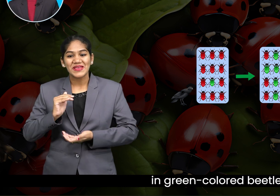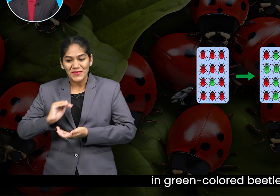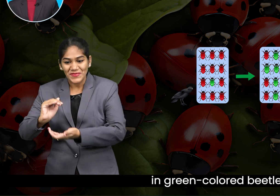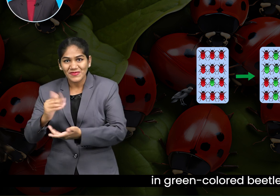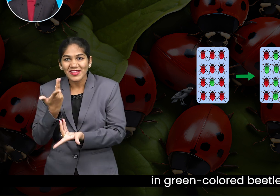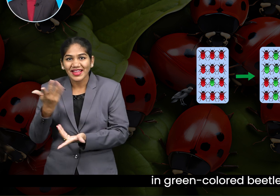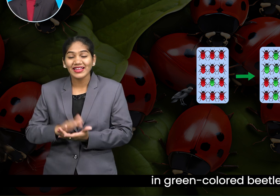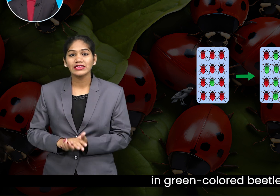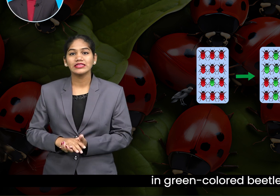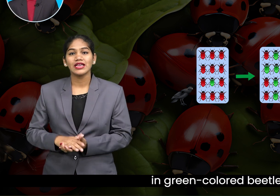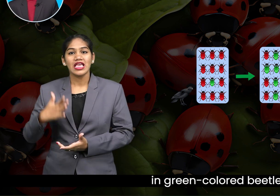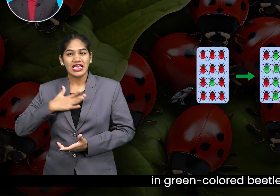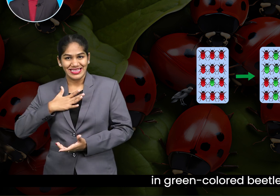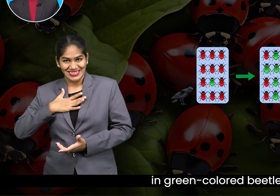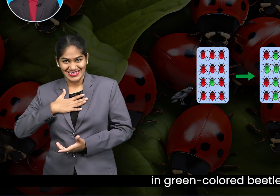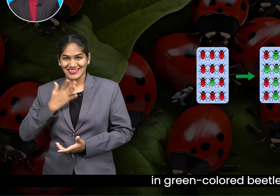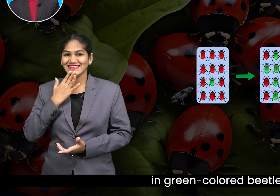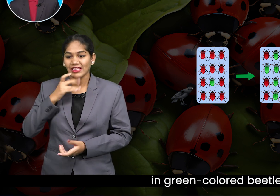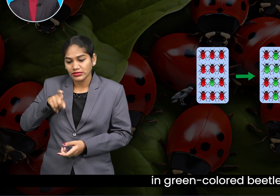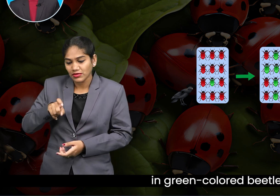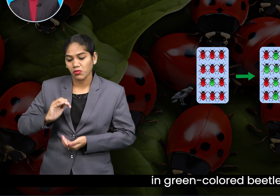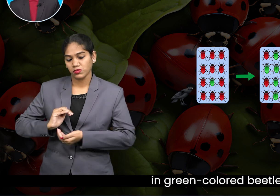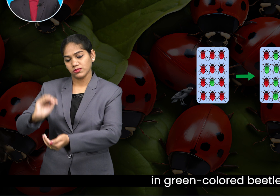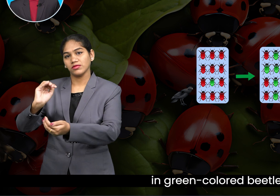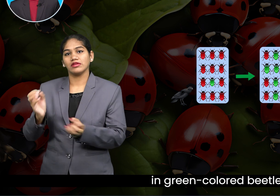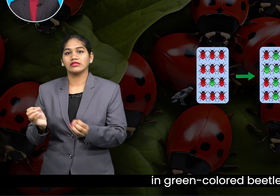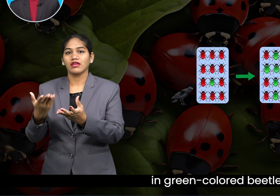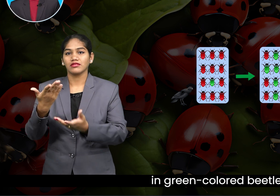resulting in green-colored beetles.